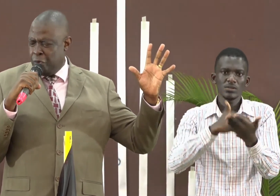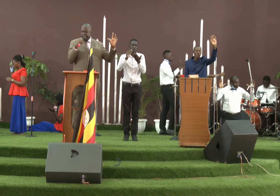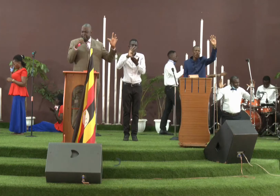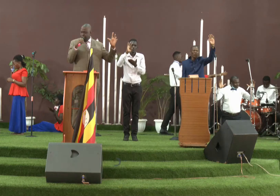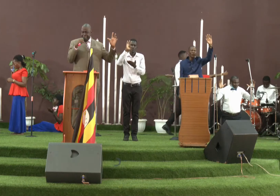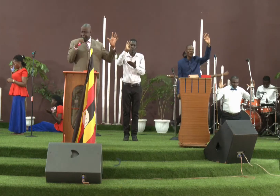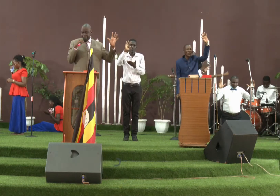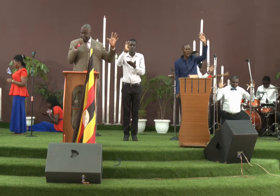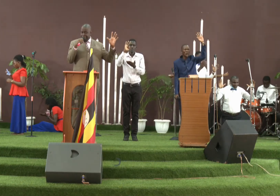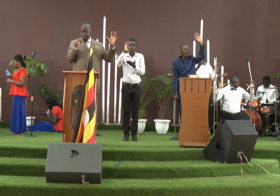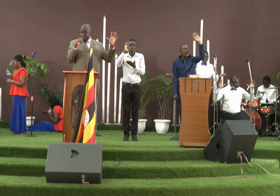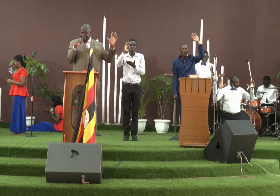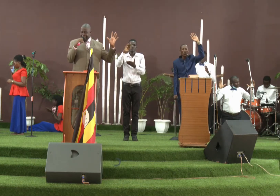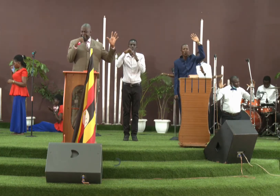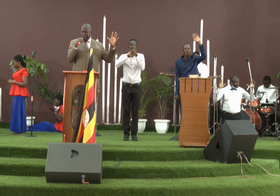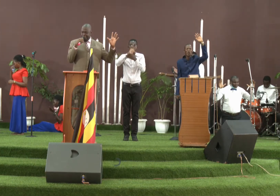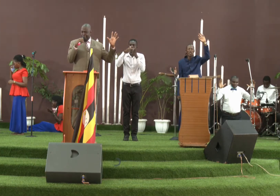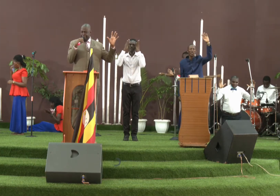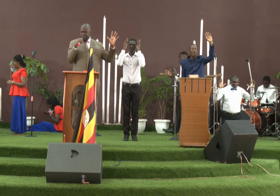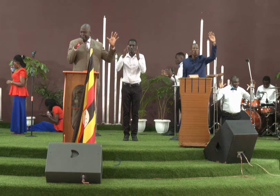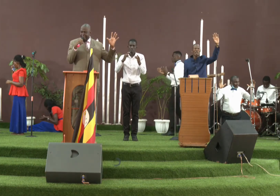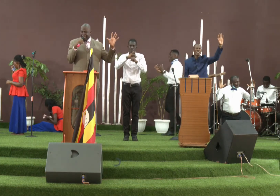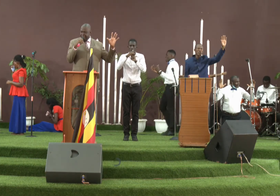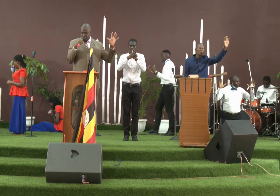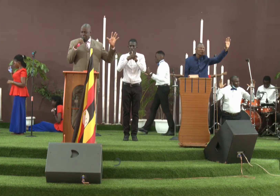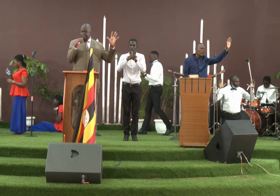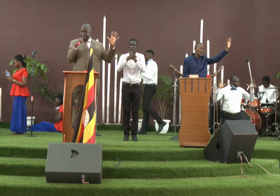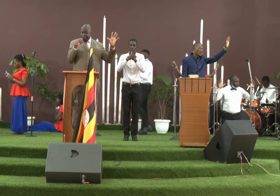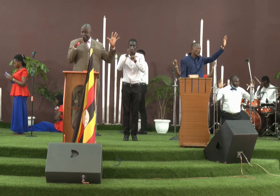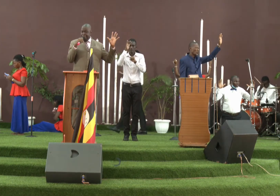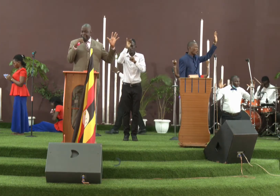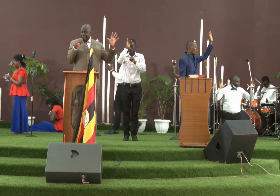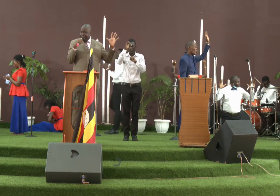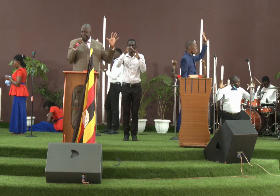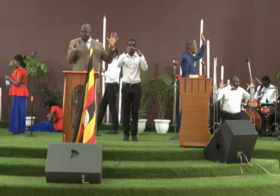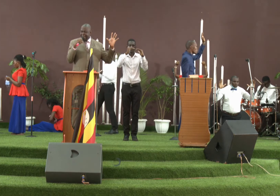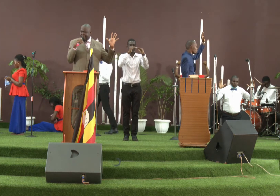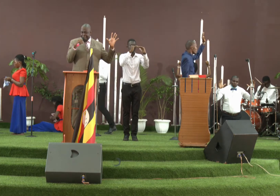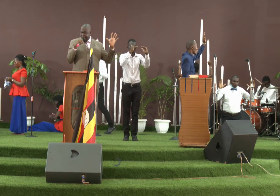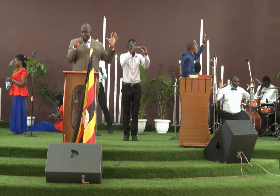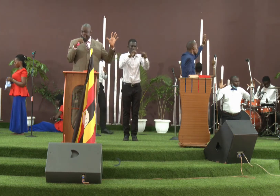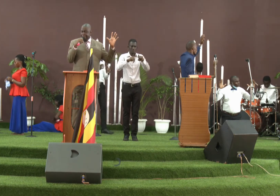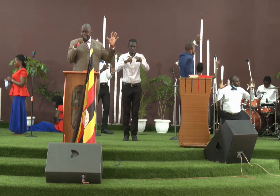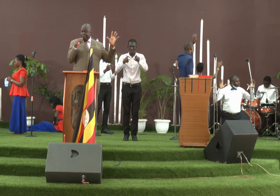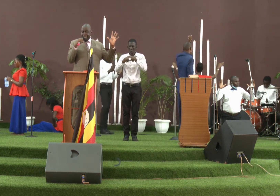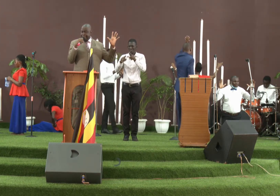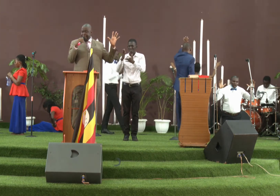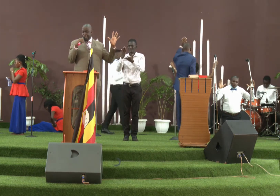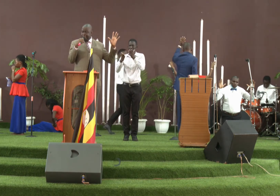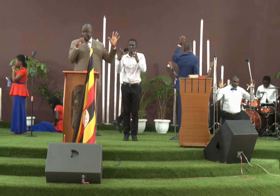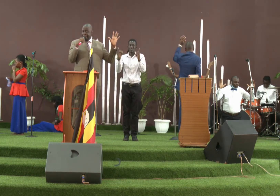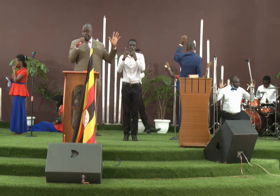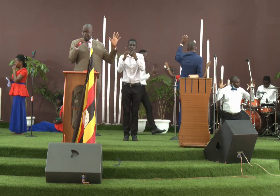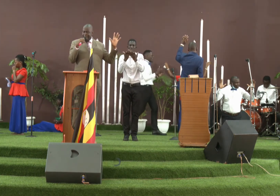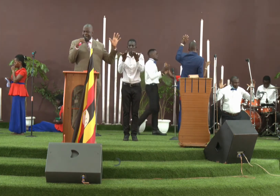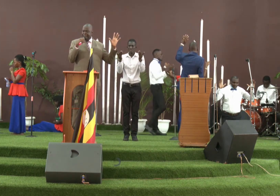omutukuvu mu decisioni zonna ezigenda okukolebwa ku buli levo yonna ne bwe ziribeera meetingi